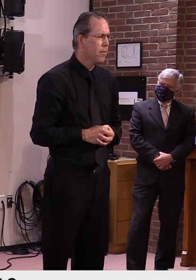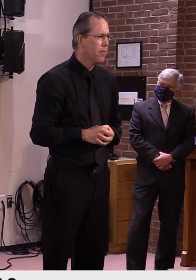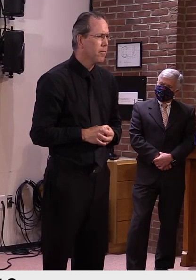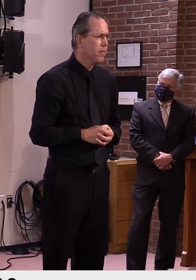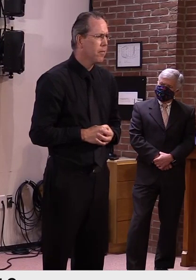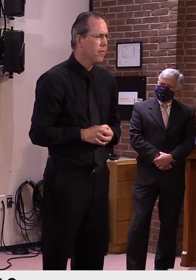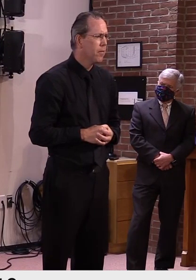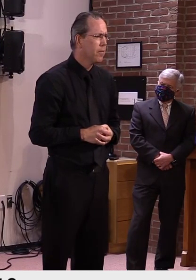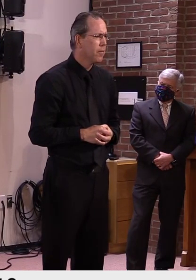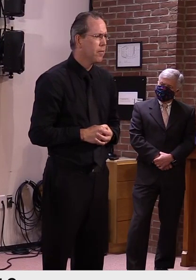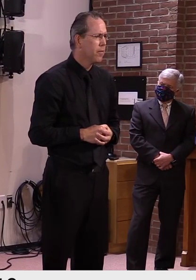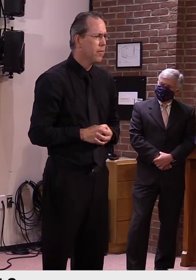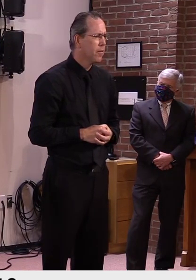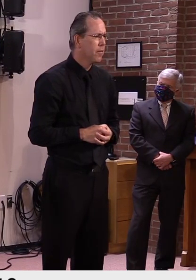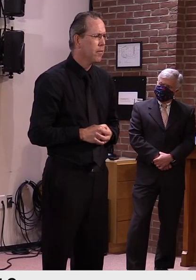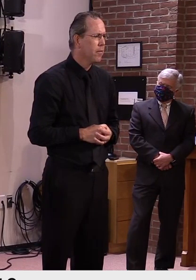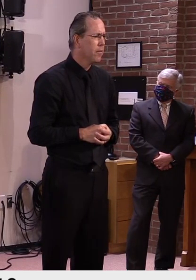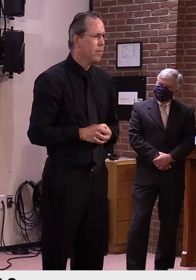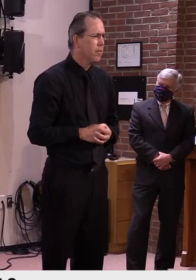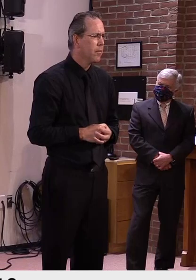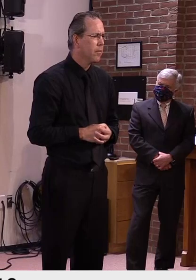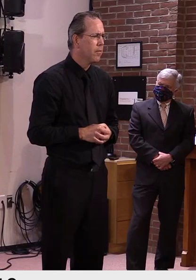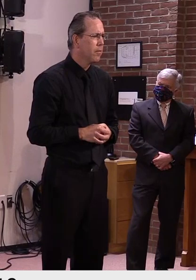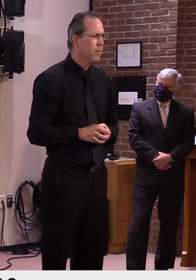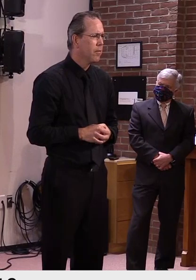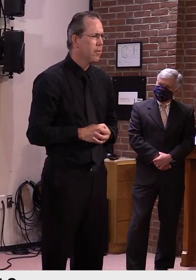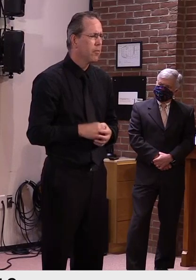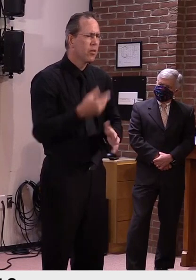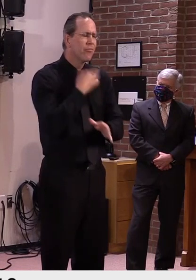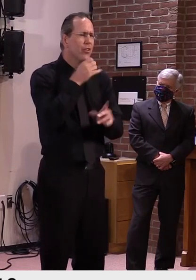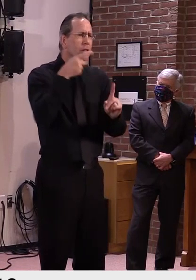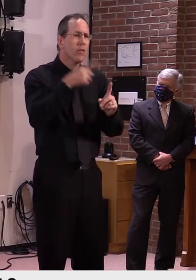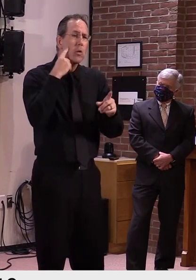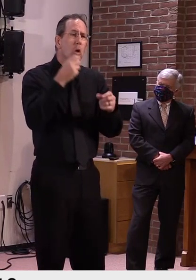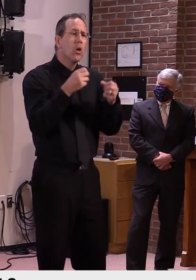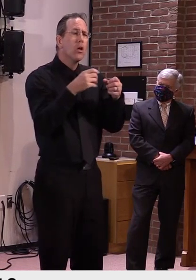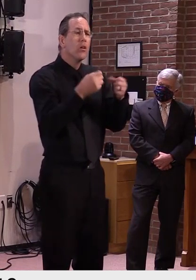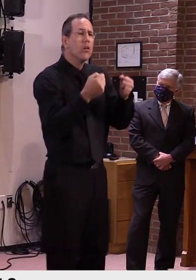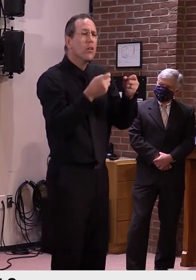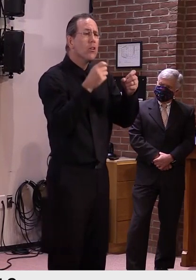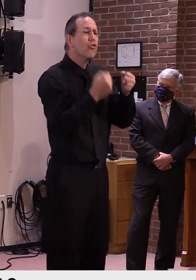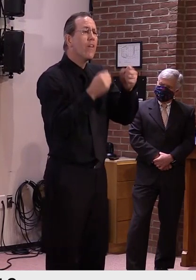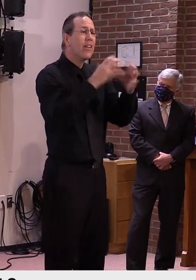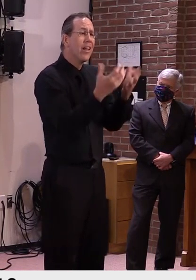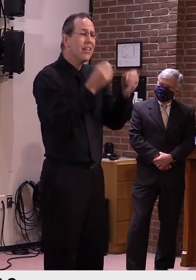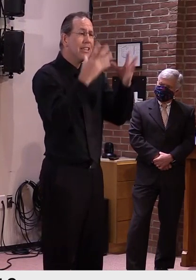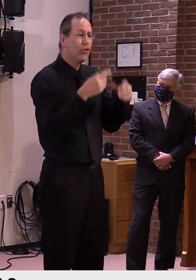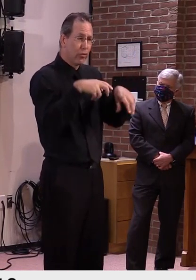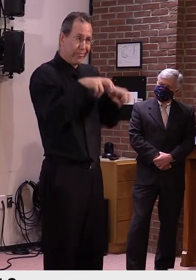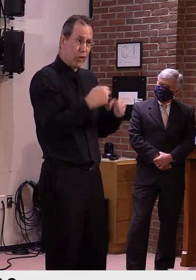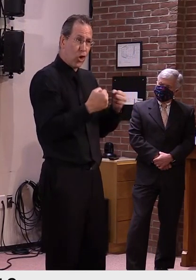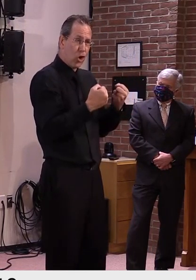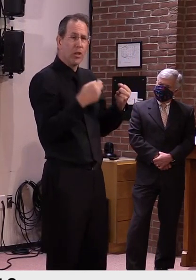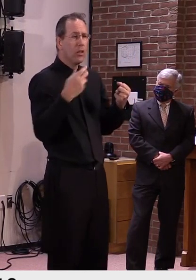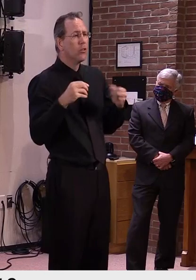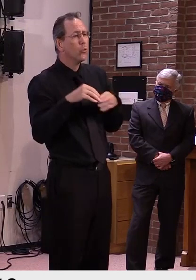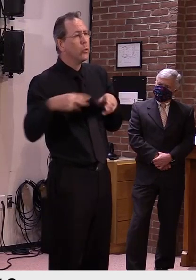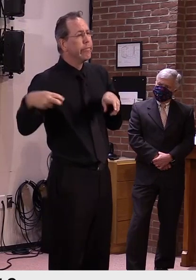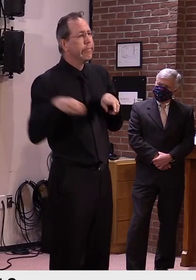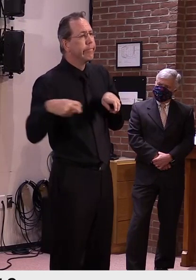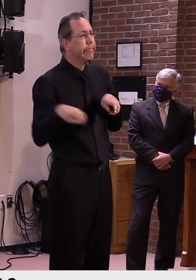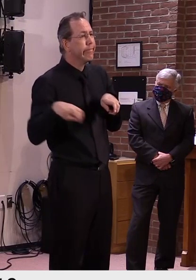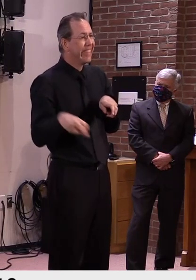to? Yeah, I'm not sure so much about the DMV mechanics, but I will say in schools, I believe the programs are, certainly they have a backlog, but they're addressing the